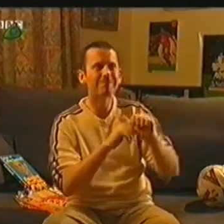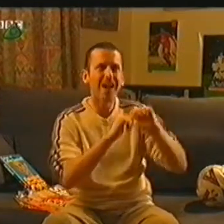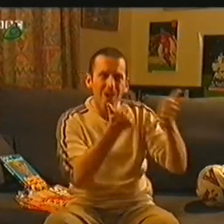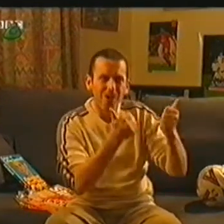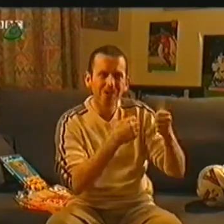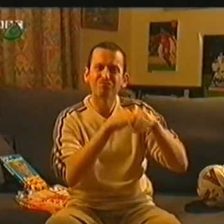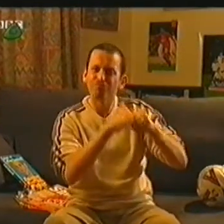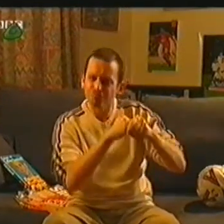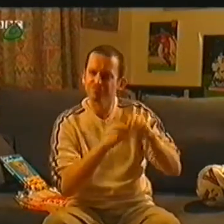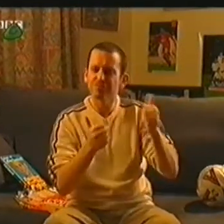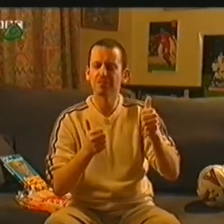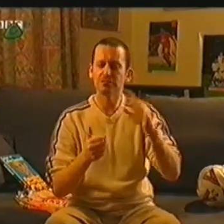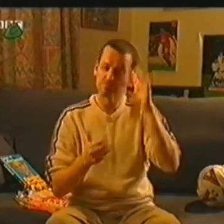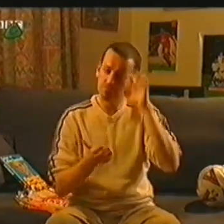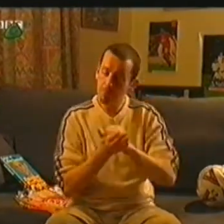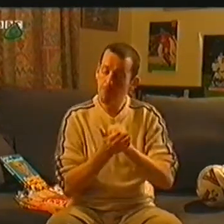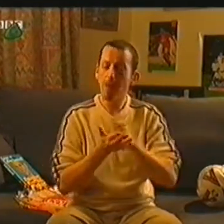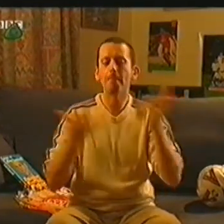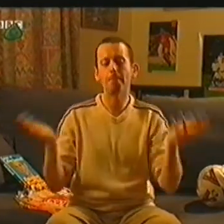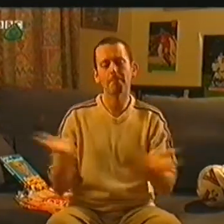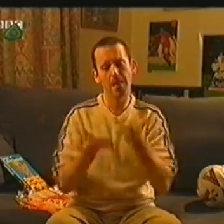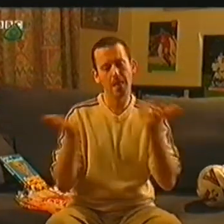playing, not the winning, that counted.